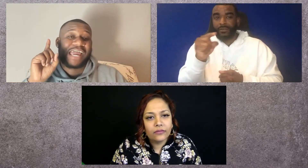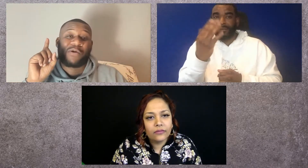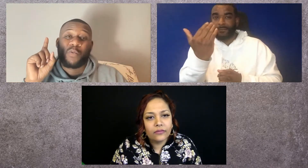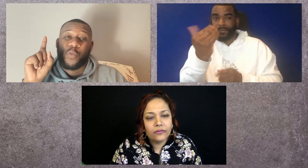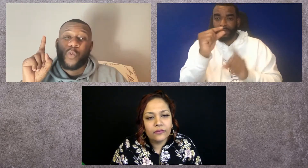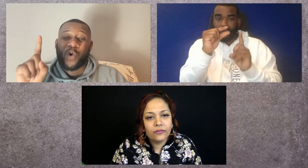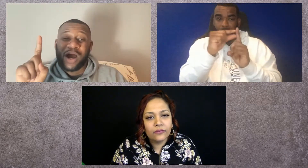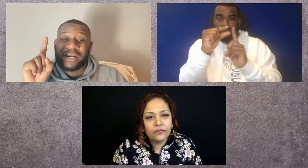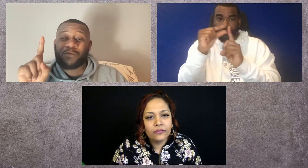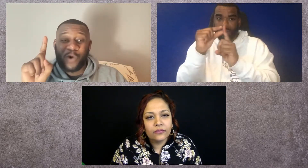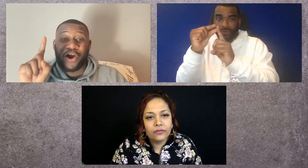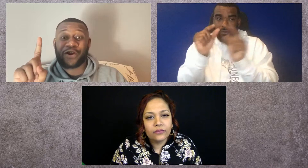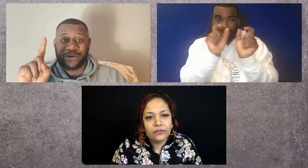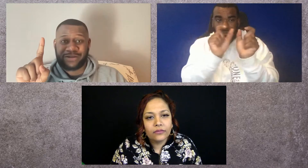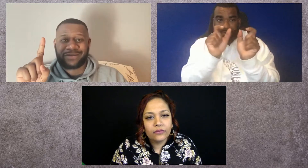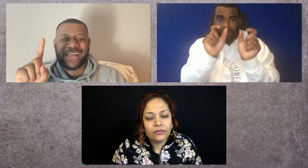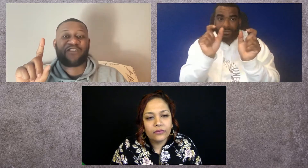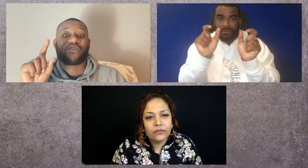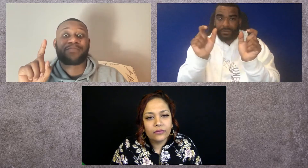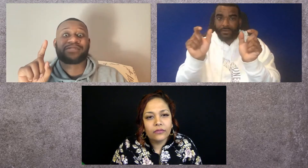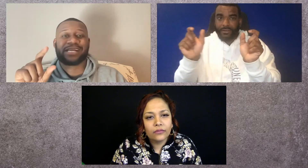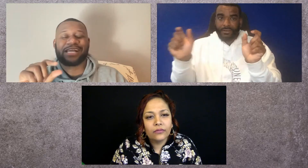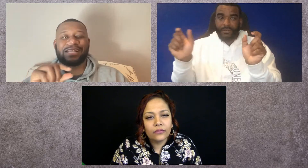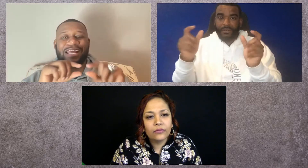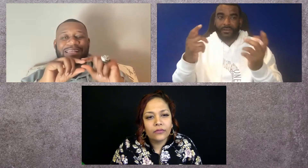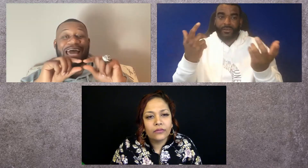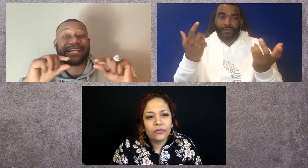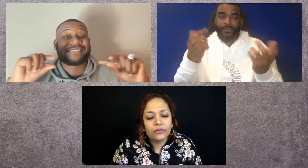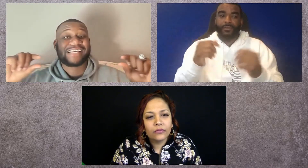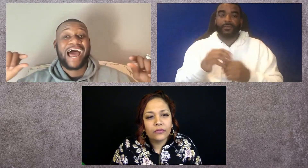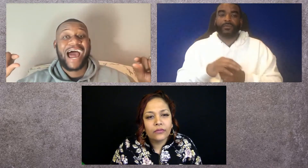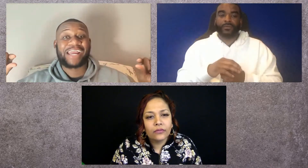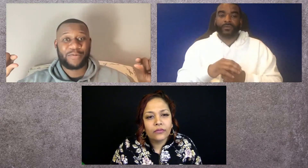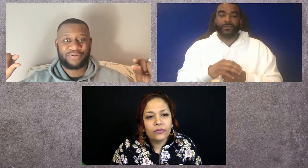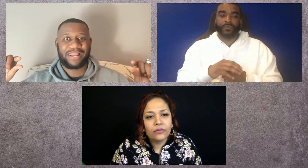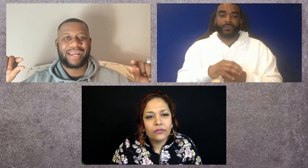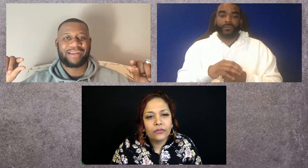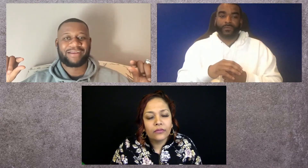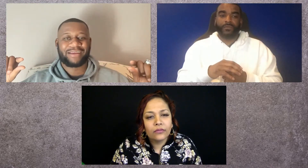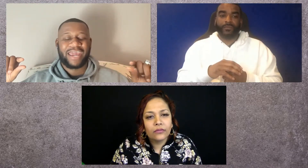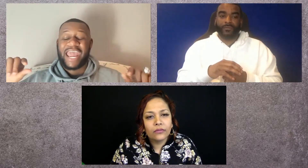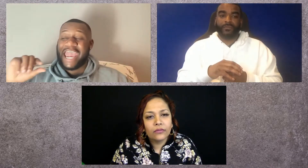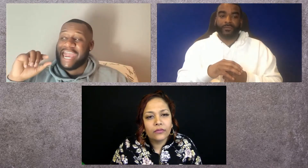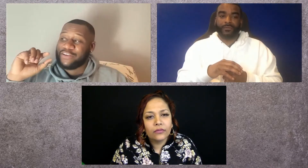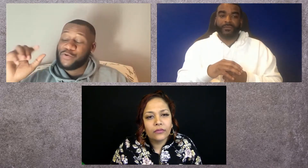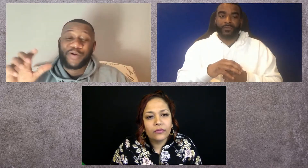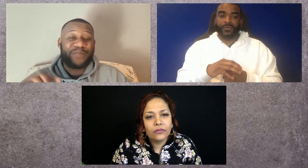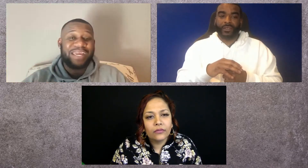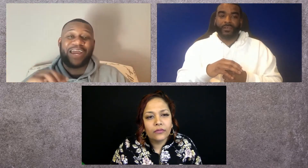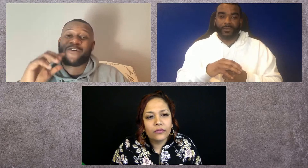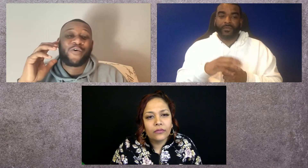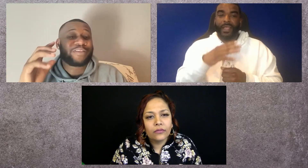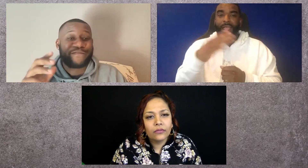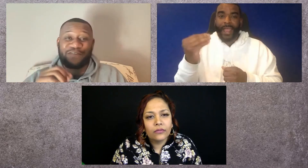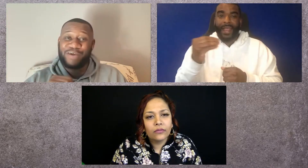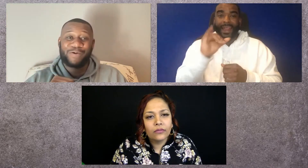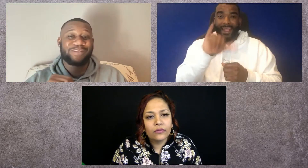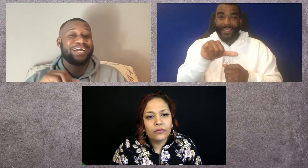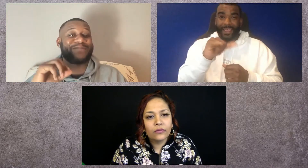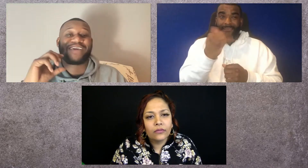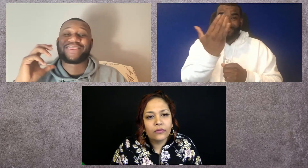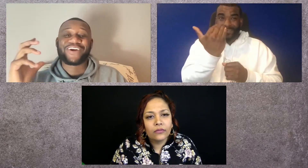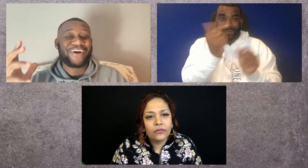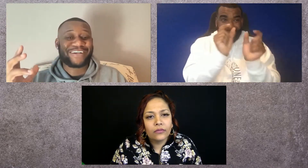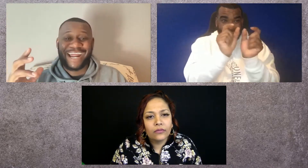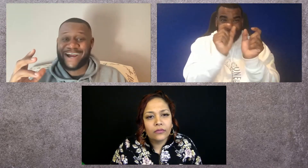would say one word that represented that entire play. And you could be on the field.